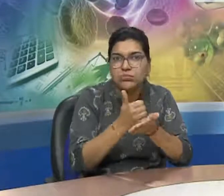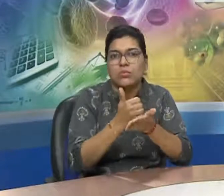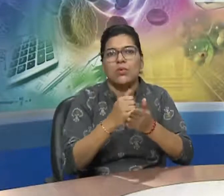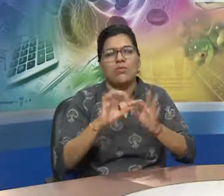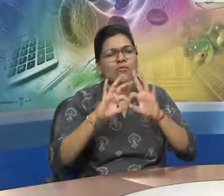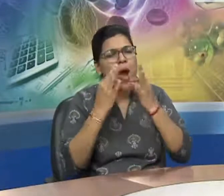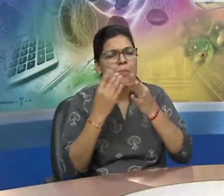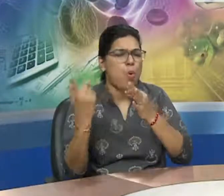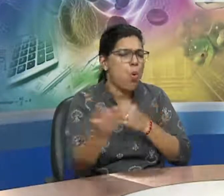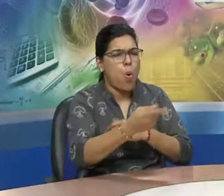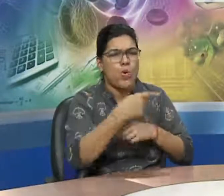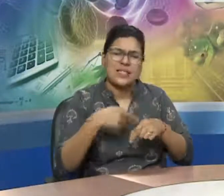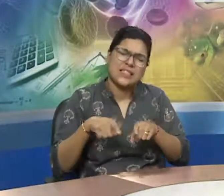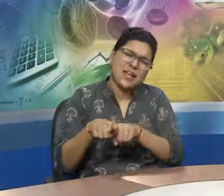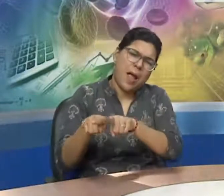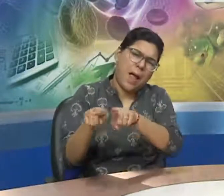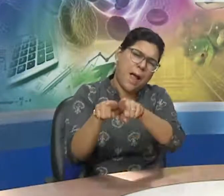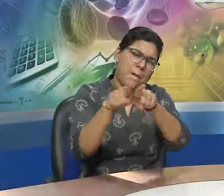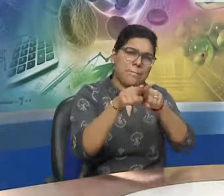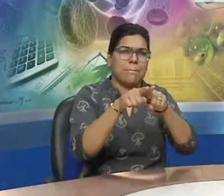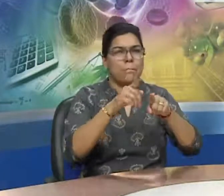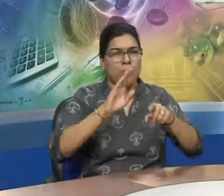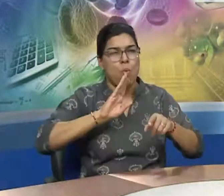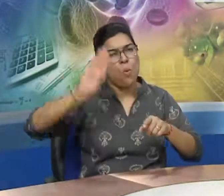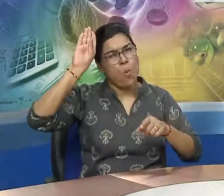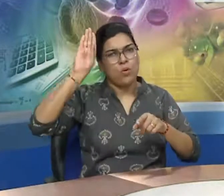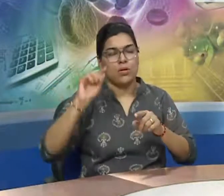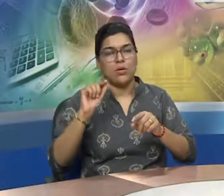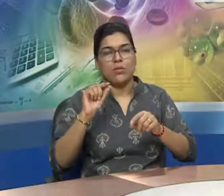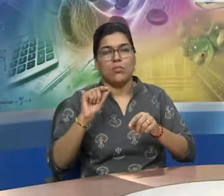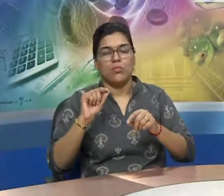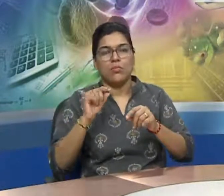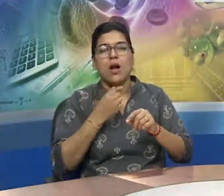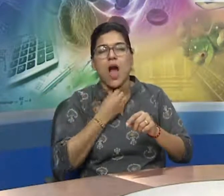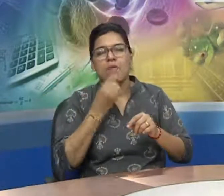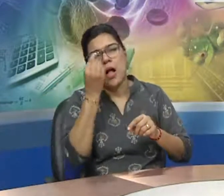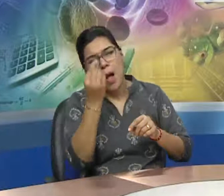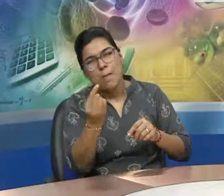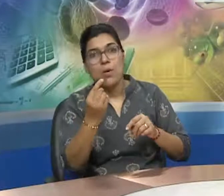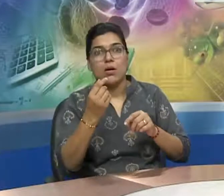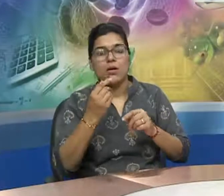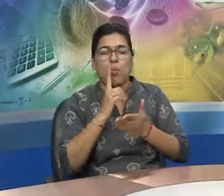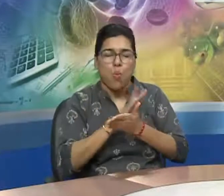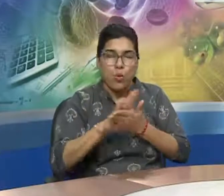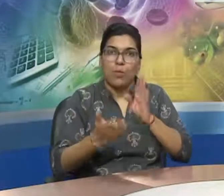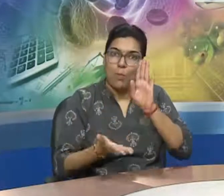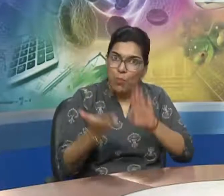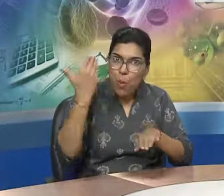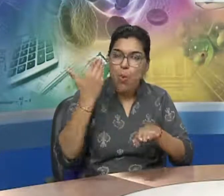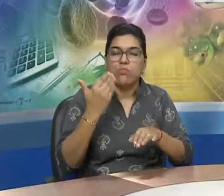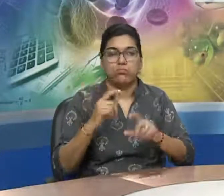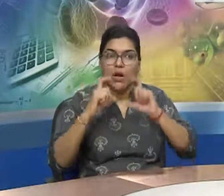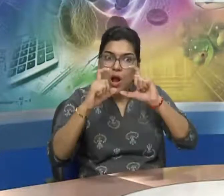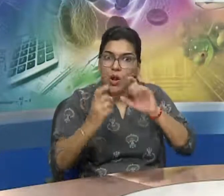In the same way, the old way of life was innocent, like a